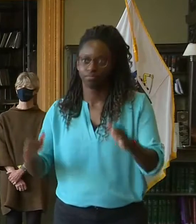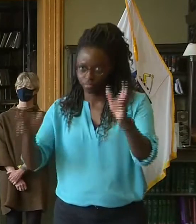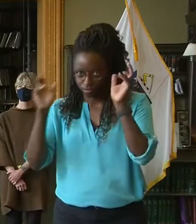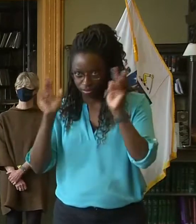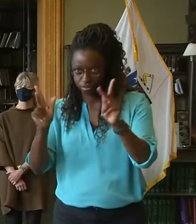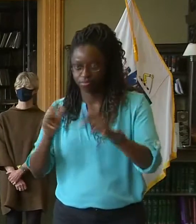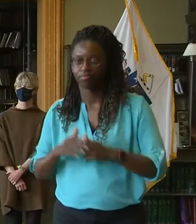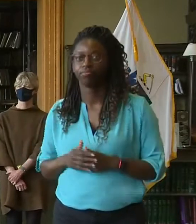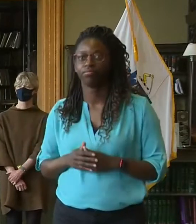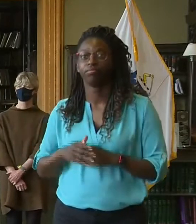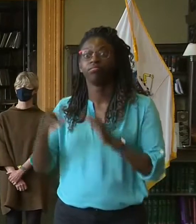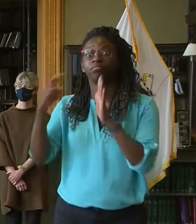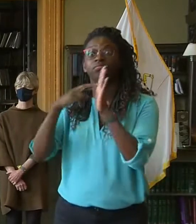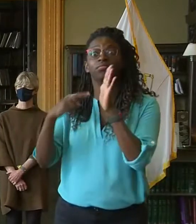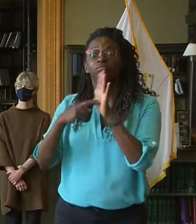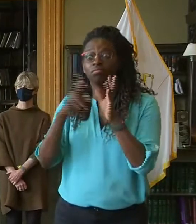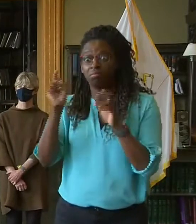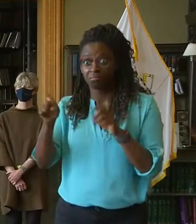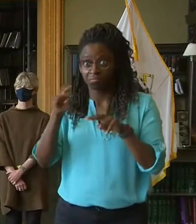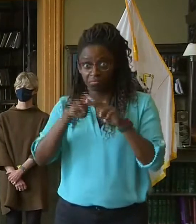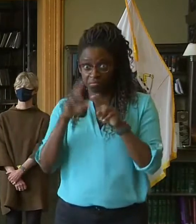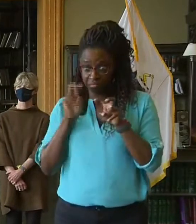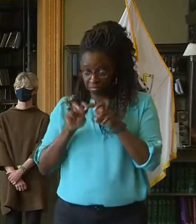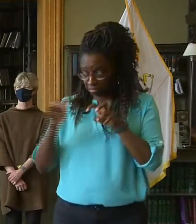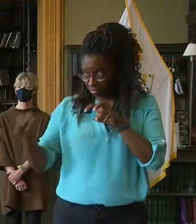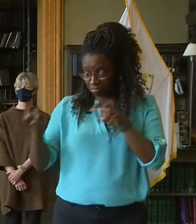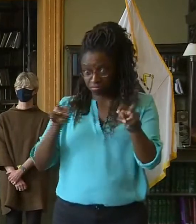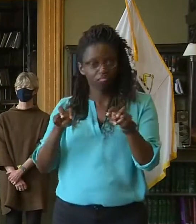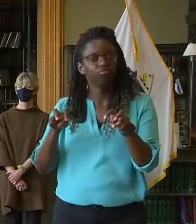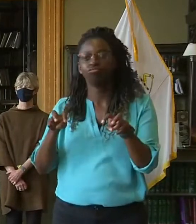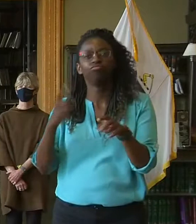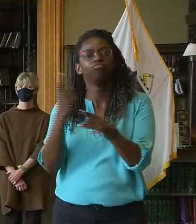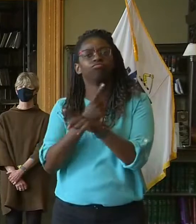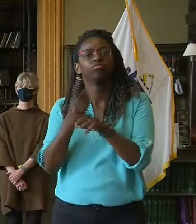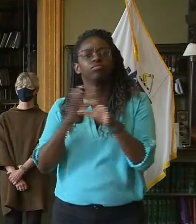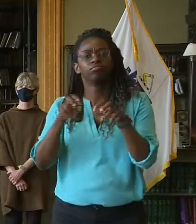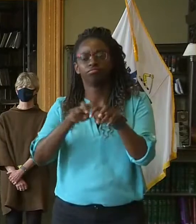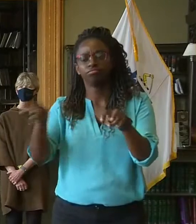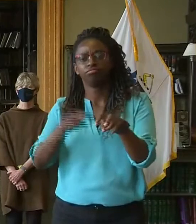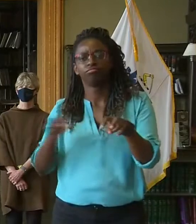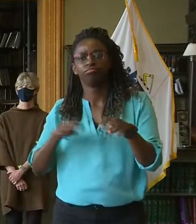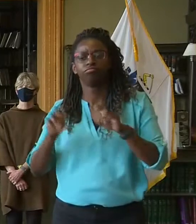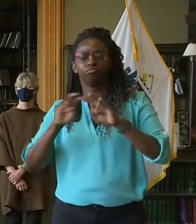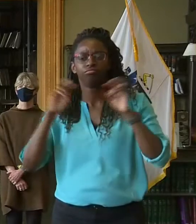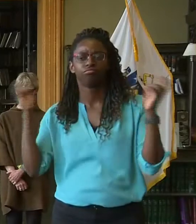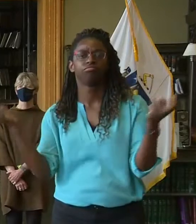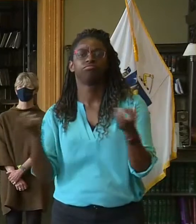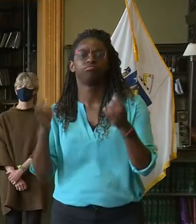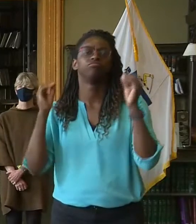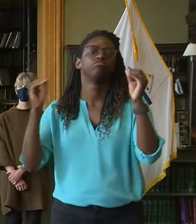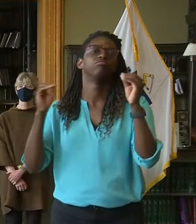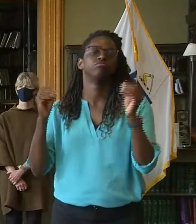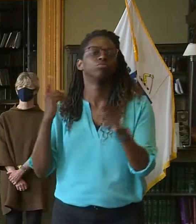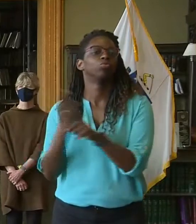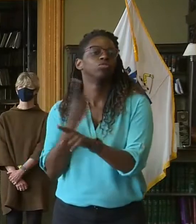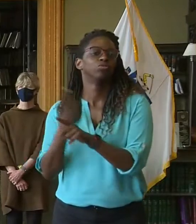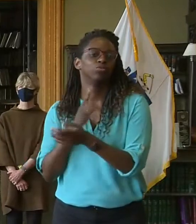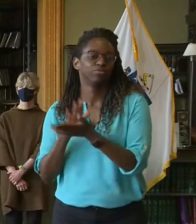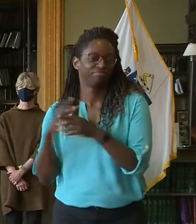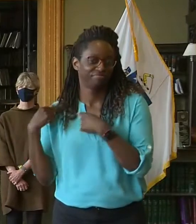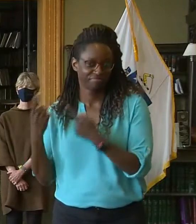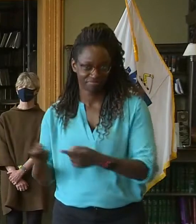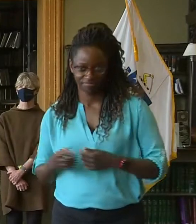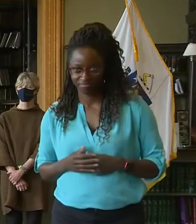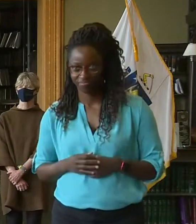While everyone's been impacted by COVID over the past year, we know the impact the virus has had on our students has